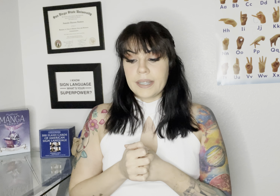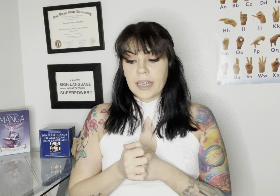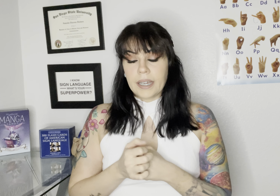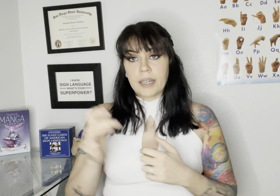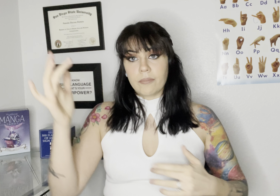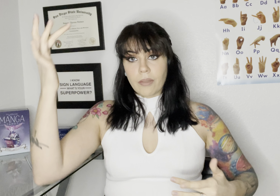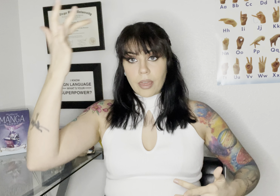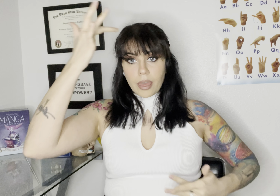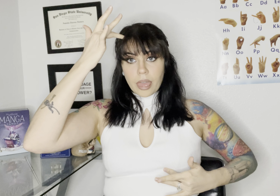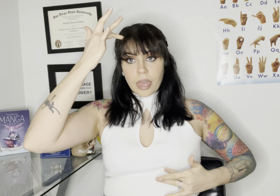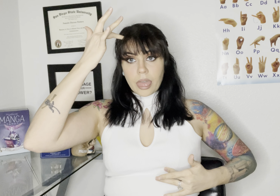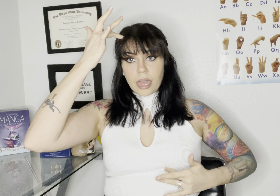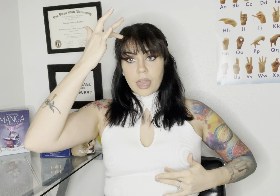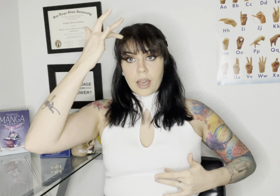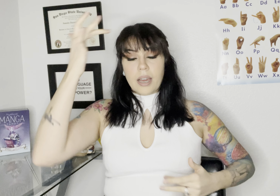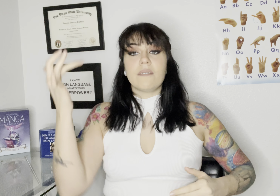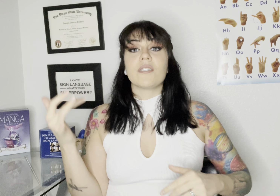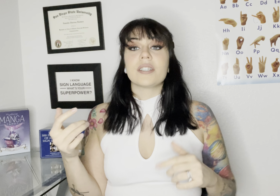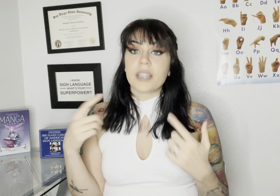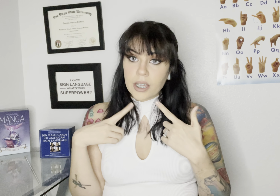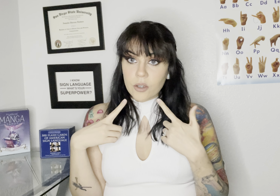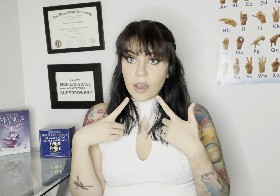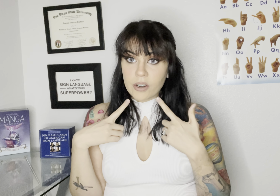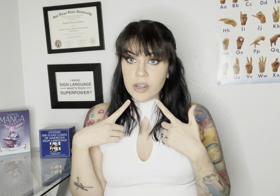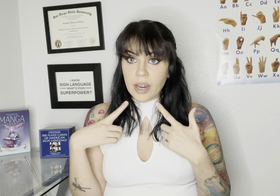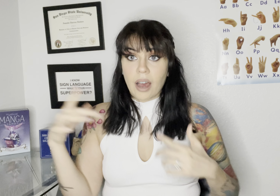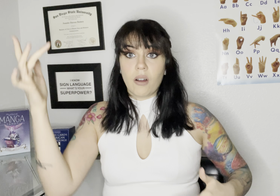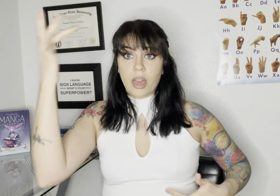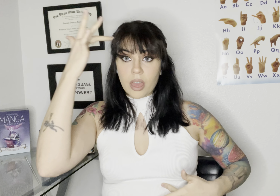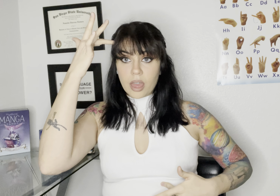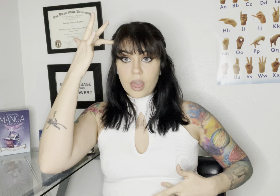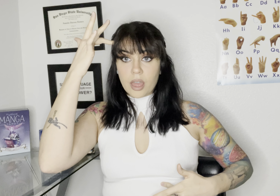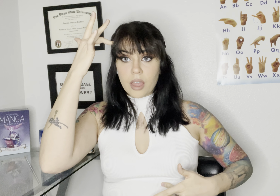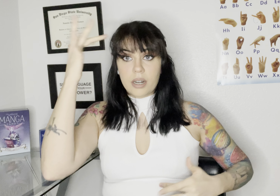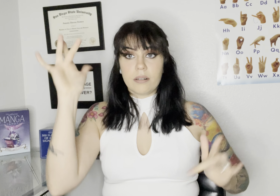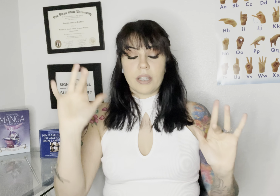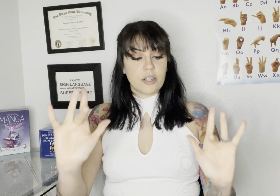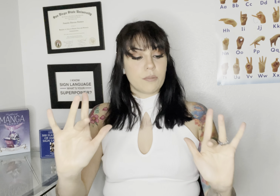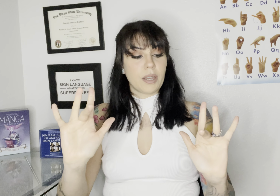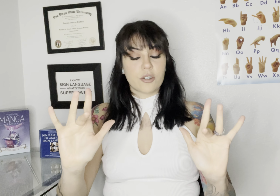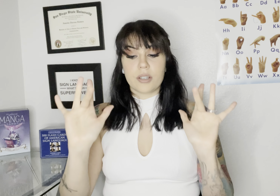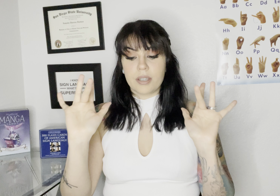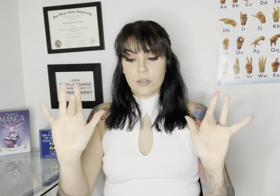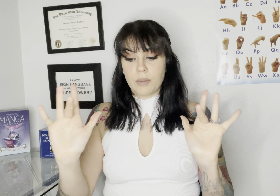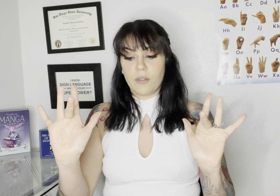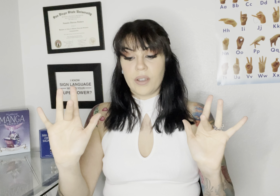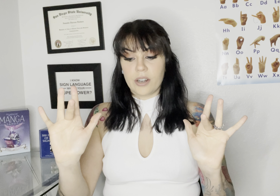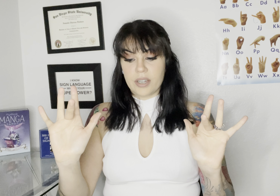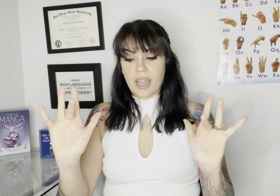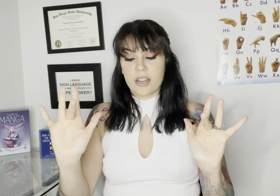sick. And for sick, you have your tongue out. And just make sure it's those middle fingers again, just